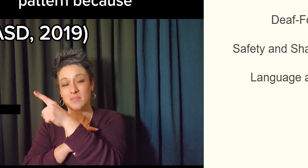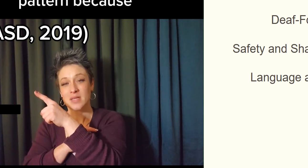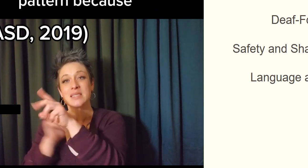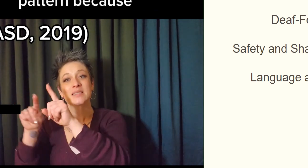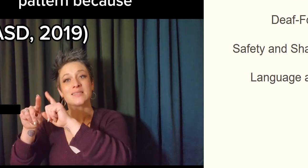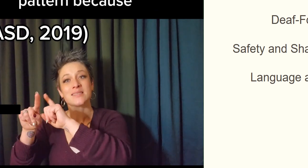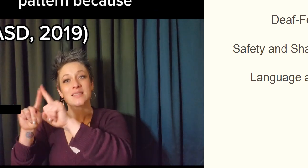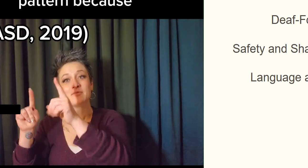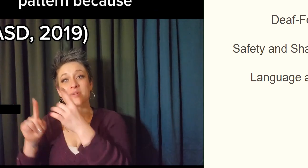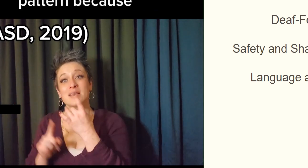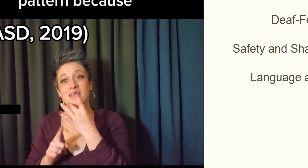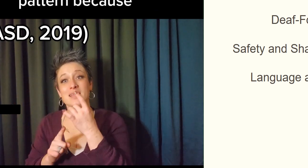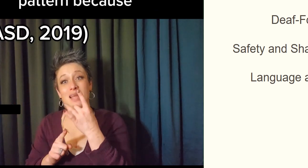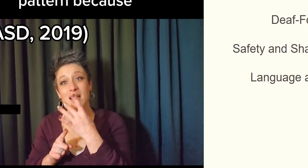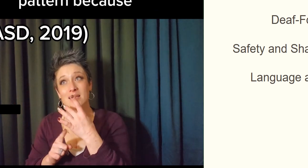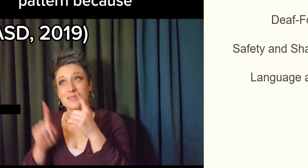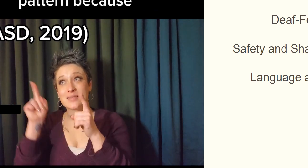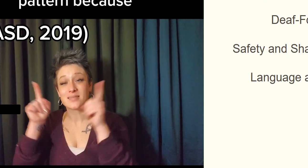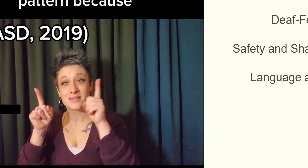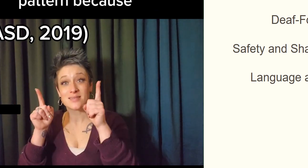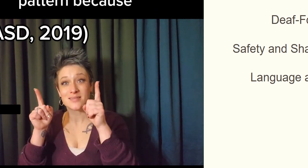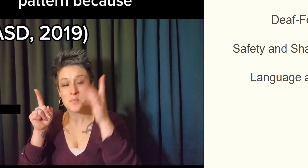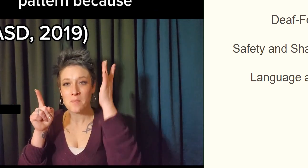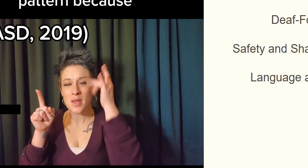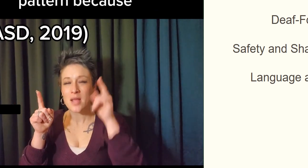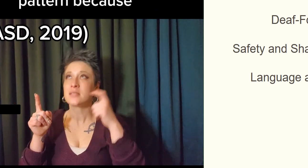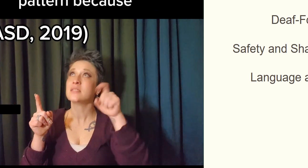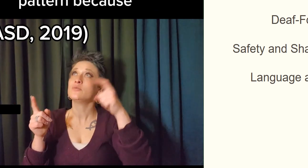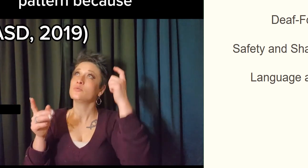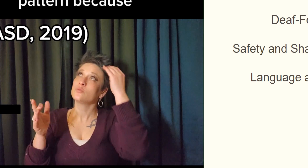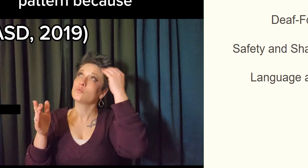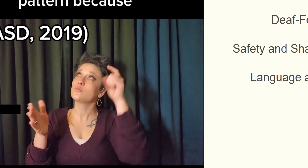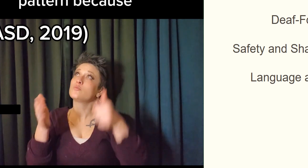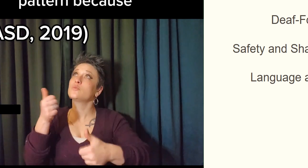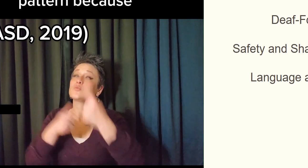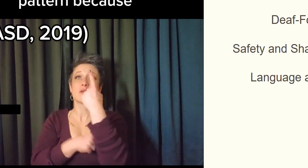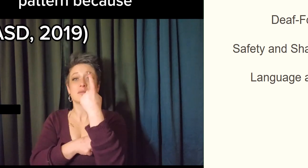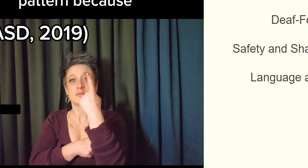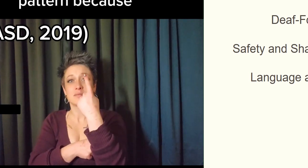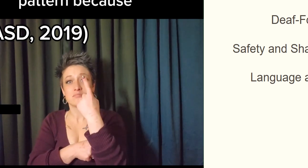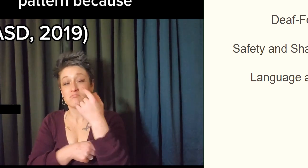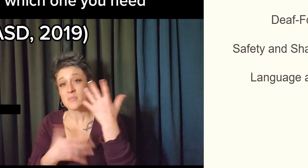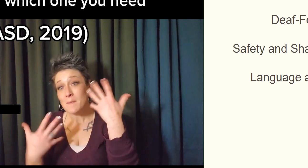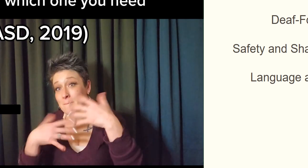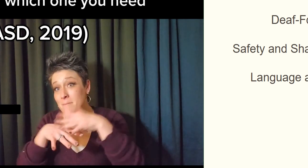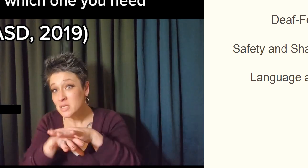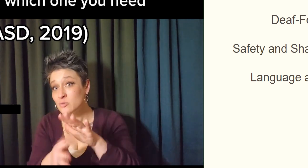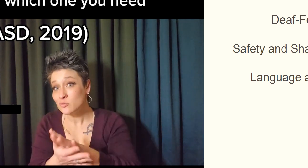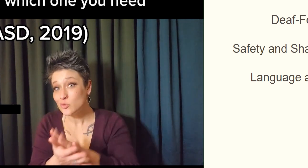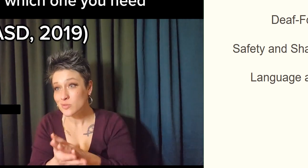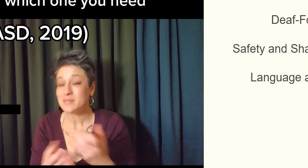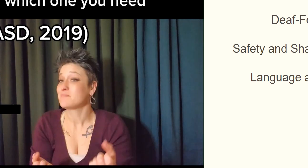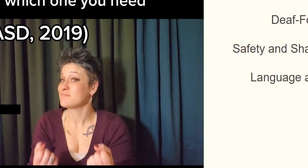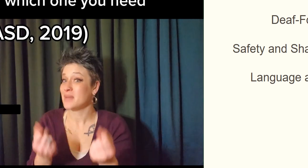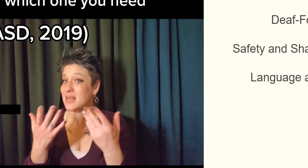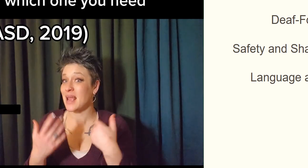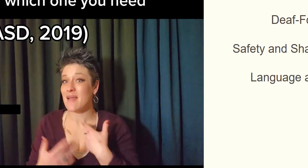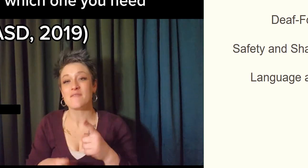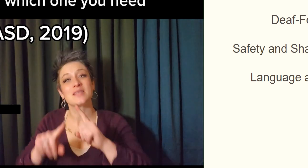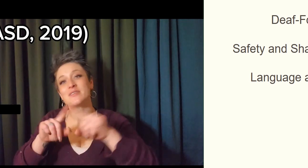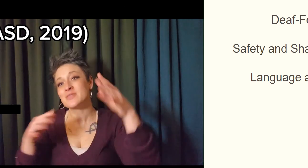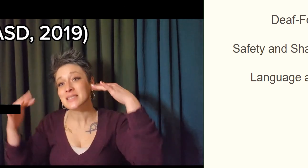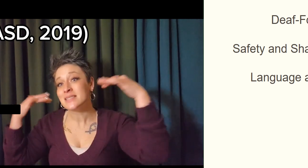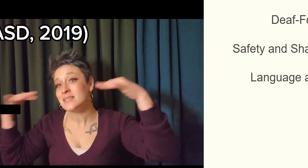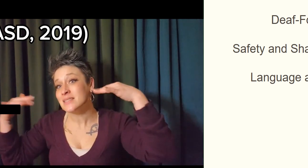But an earthquake drill will be a different kind of light pattern because you know that the students are going to have to figure out which one you need.